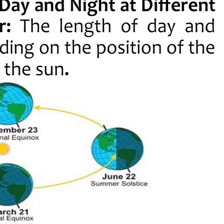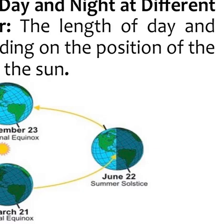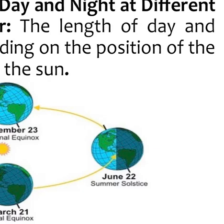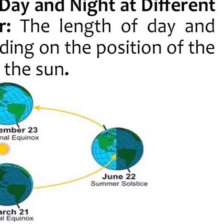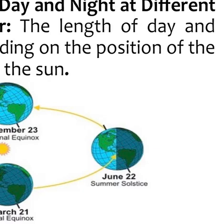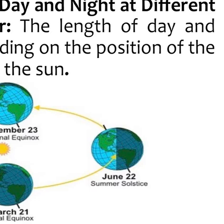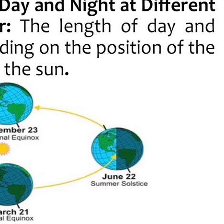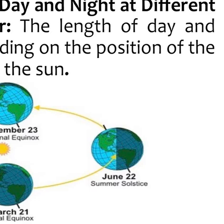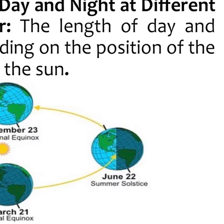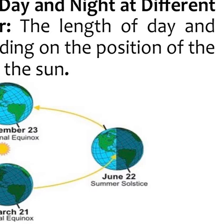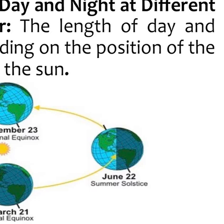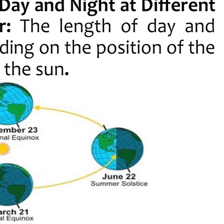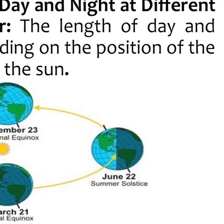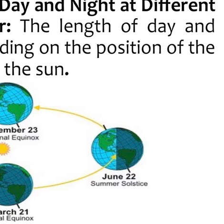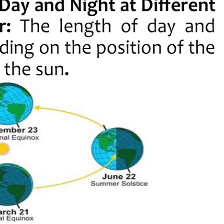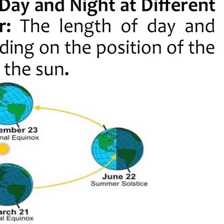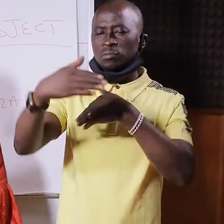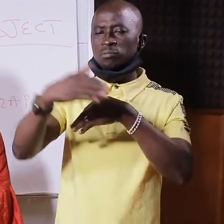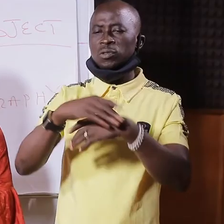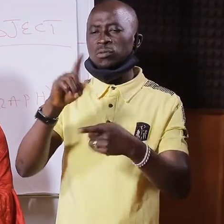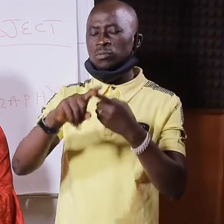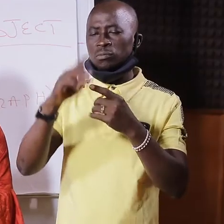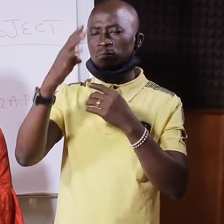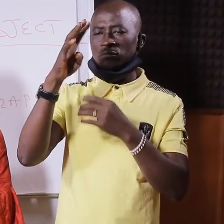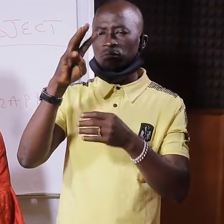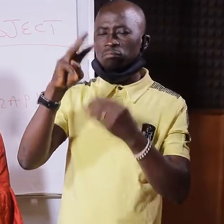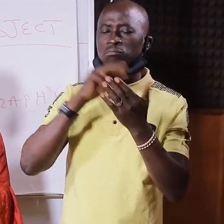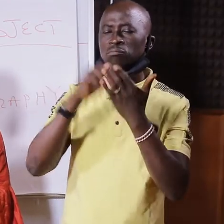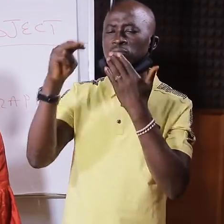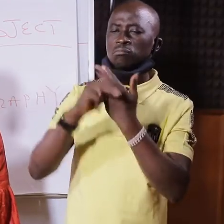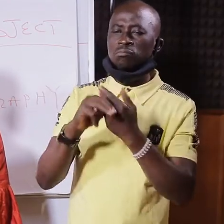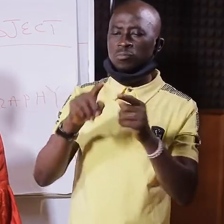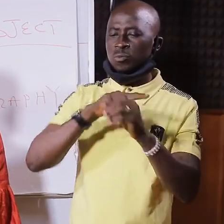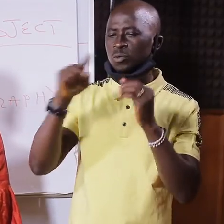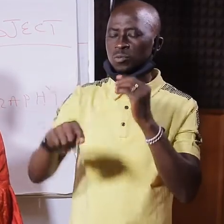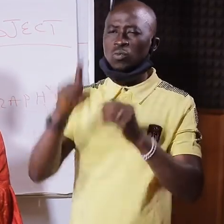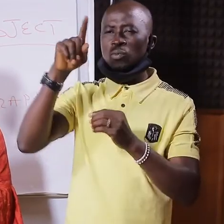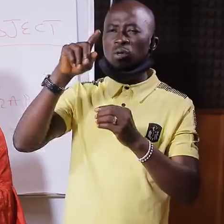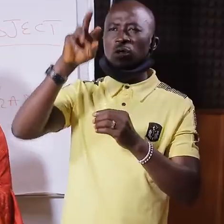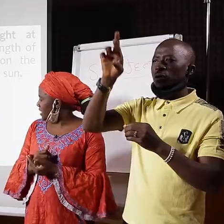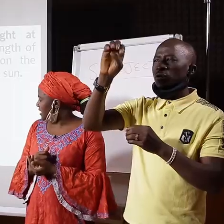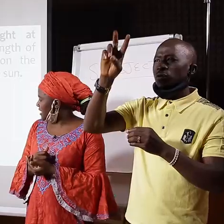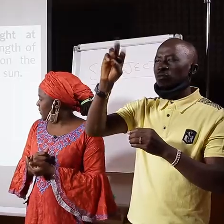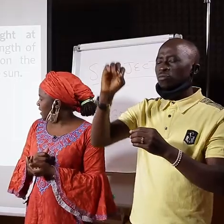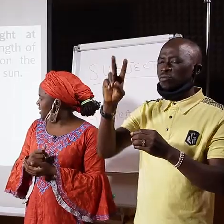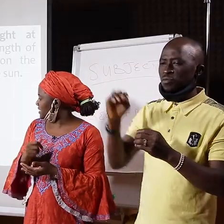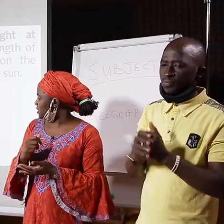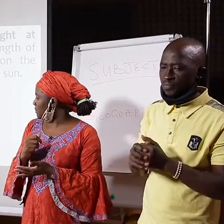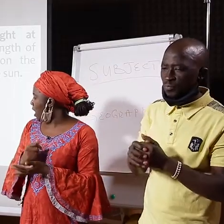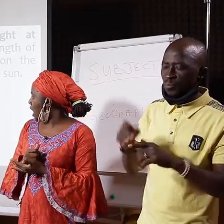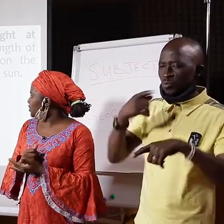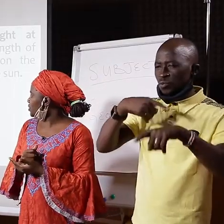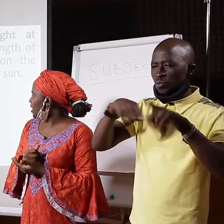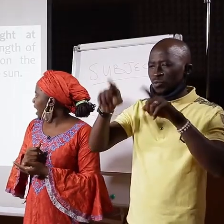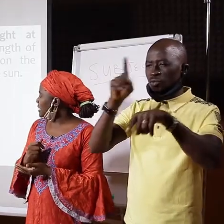September, December, and back to March, completing one revolution. During the time that it is